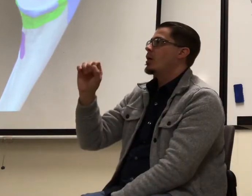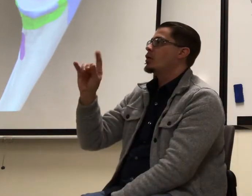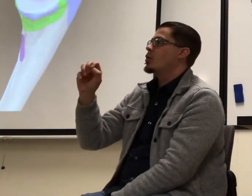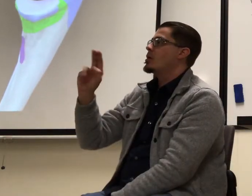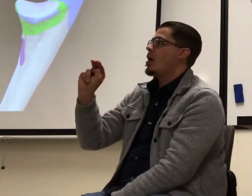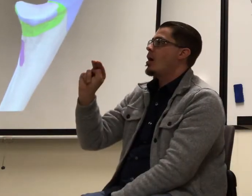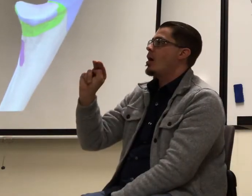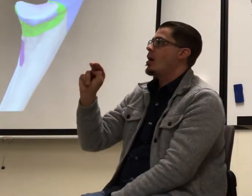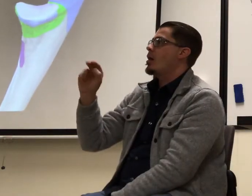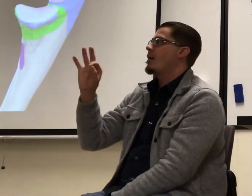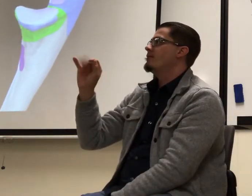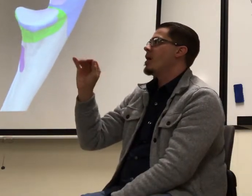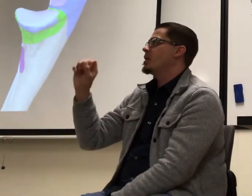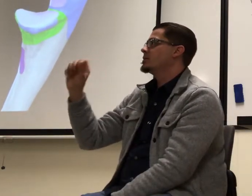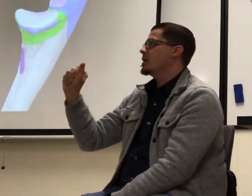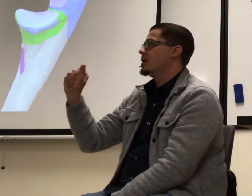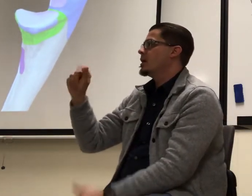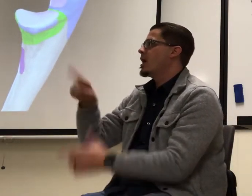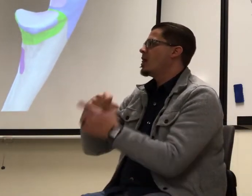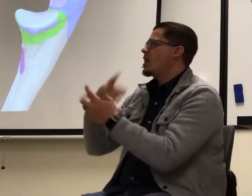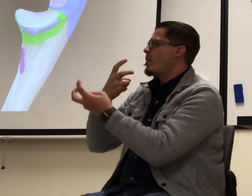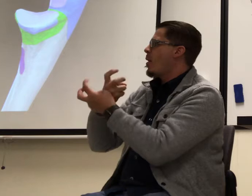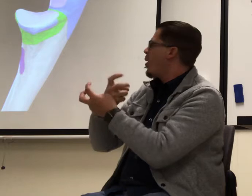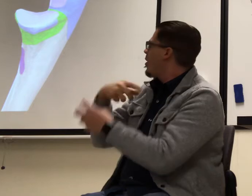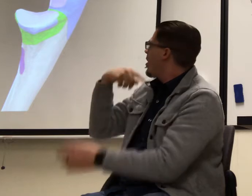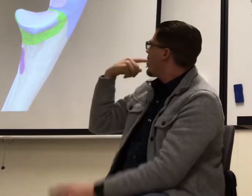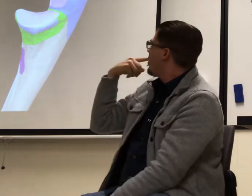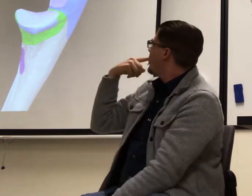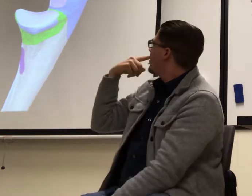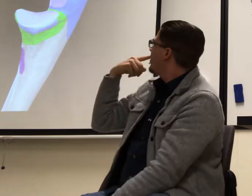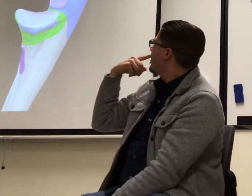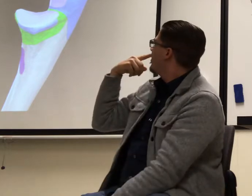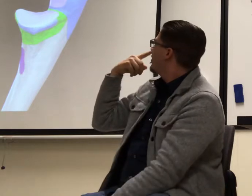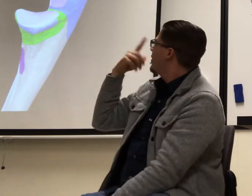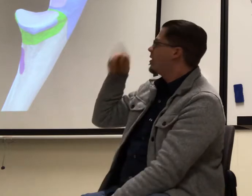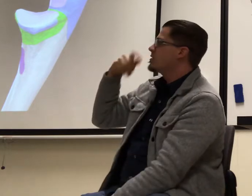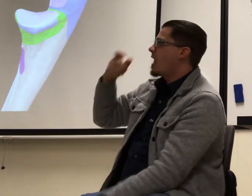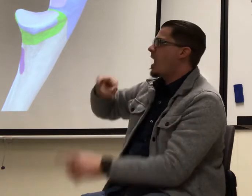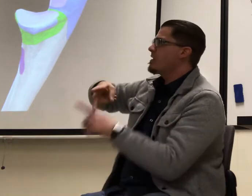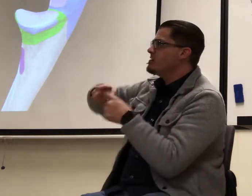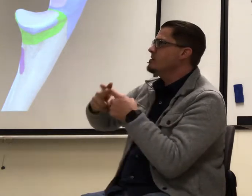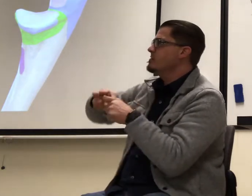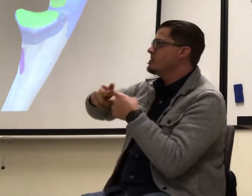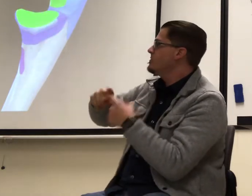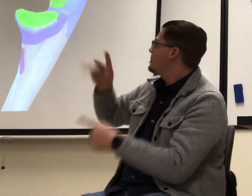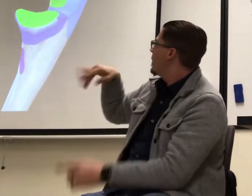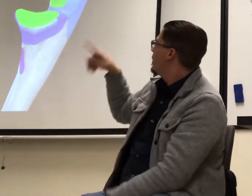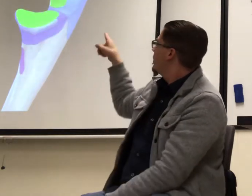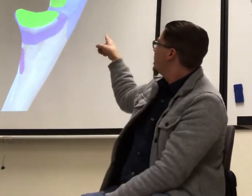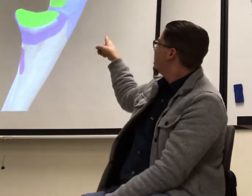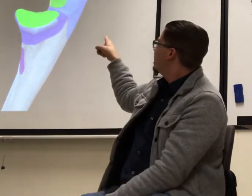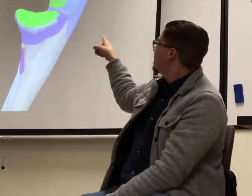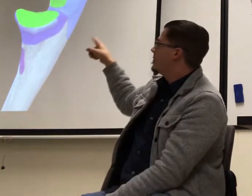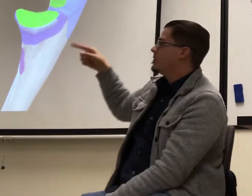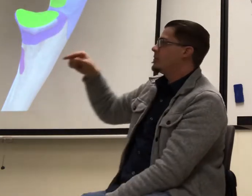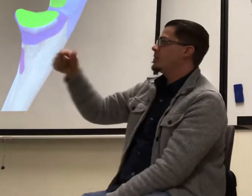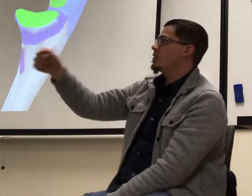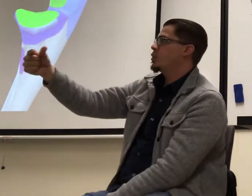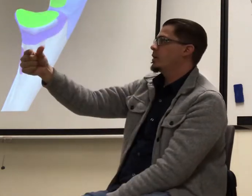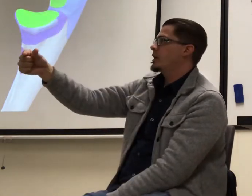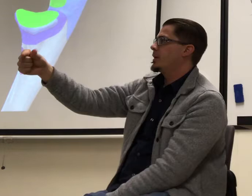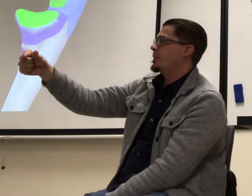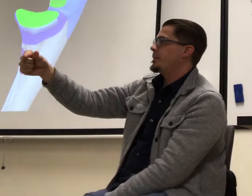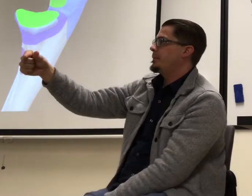and in between, this bone looks like a monkey wrench. So that notch is called the trochlear notch, highlighted in green.